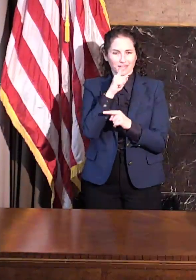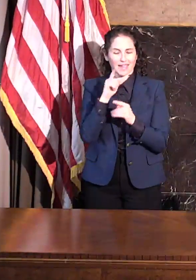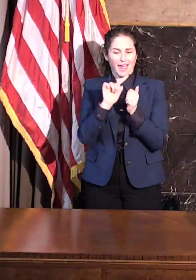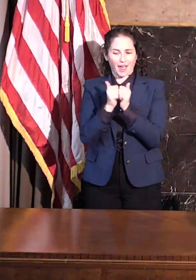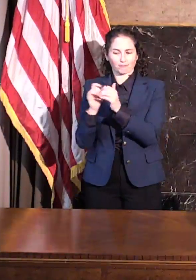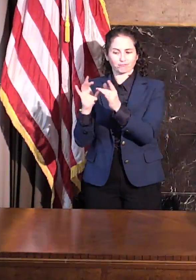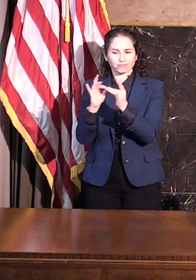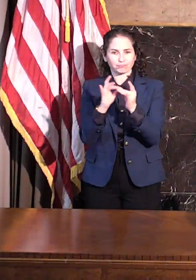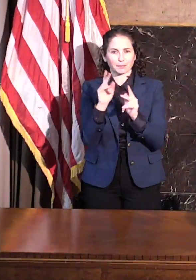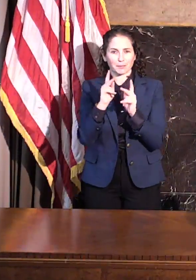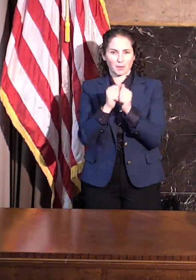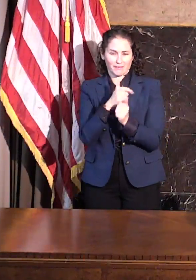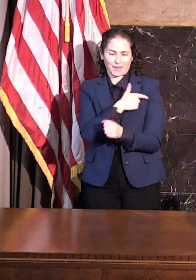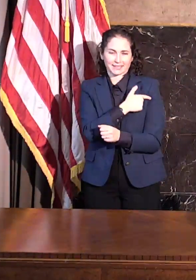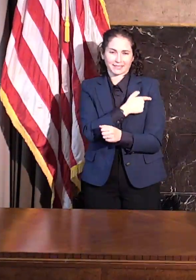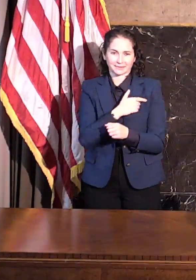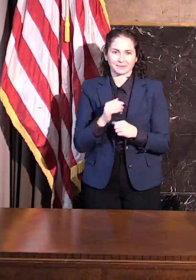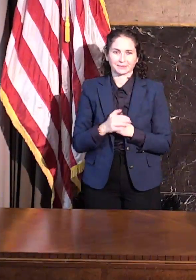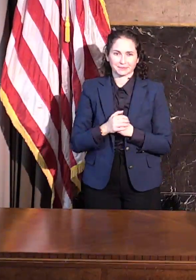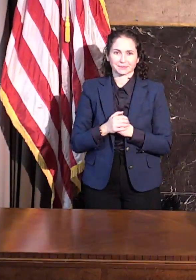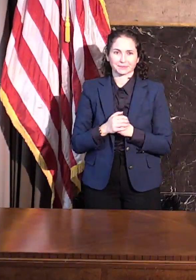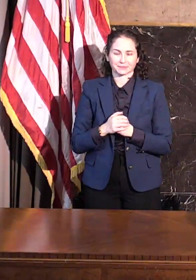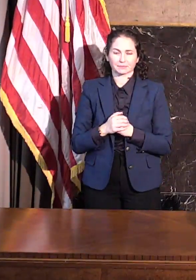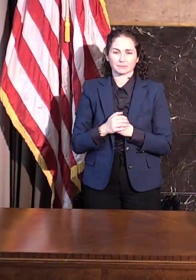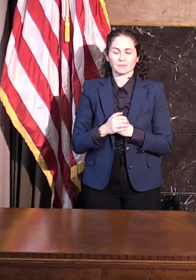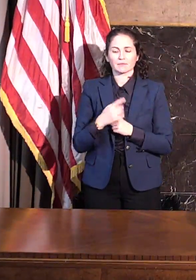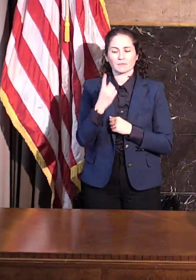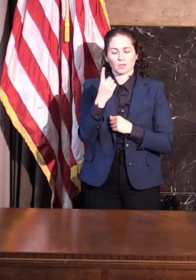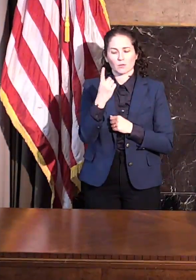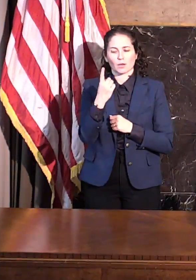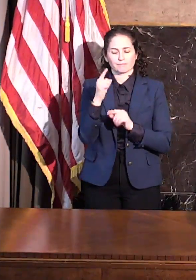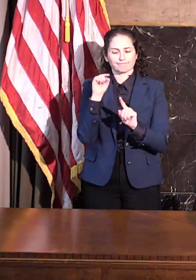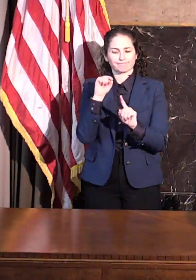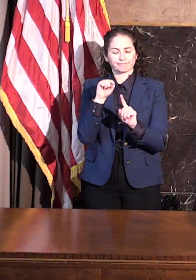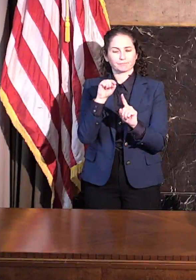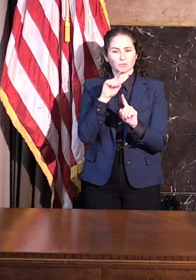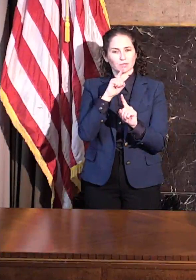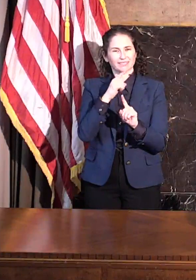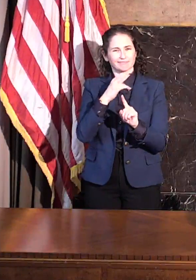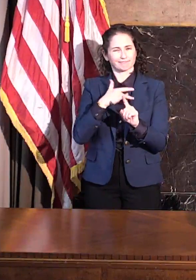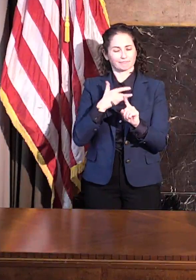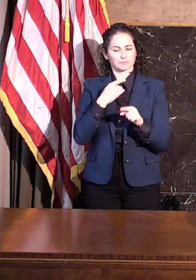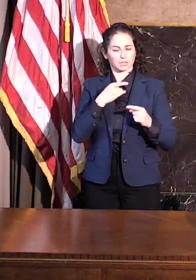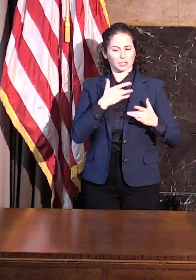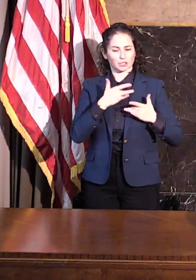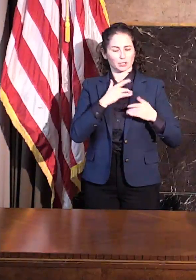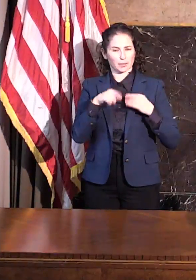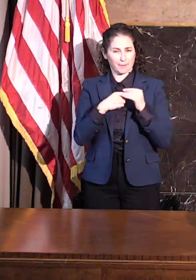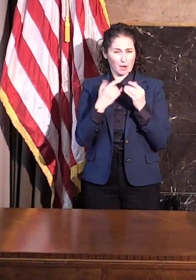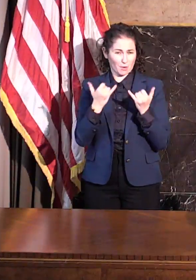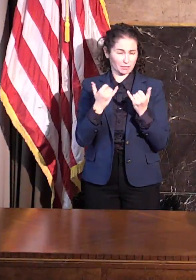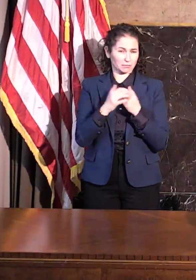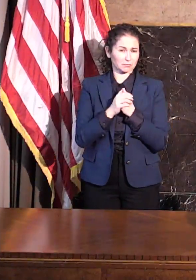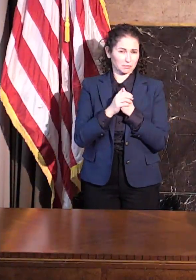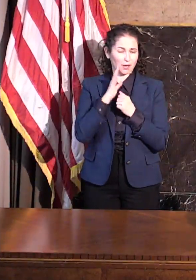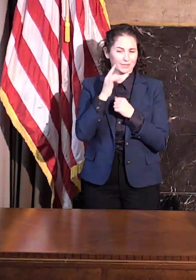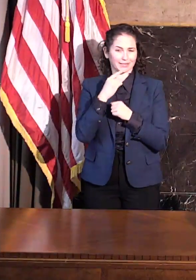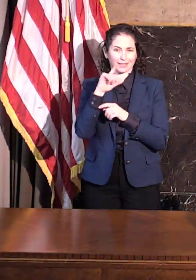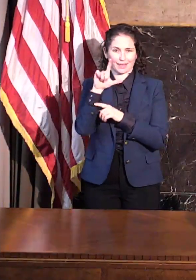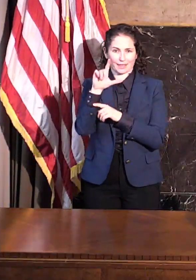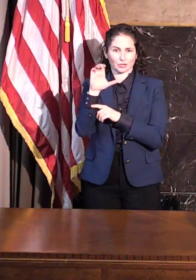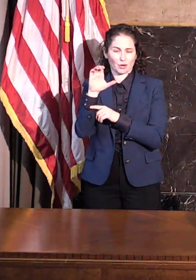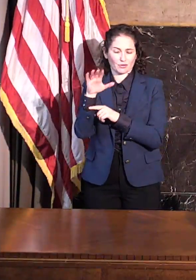the last remaining step before we get to full open. That is very, very exciting news for us. This is all about access today,